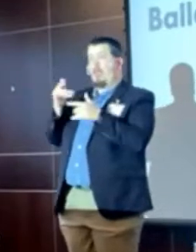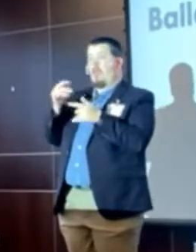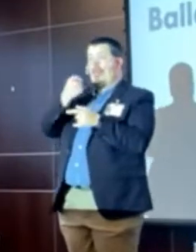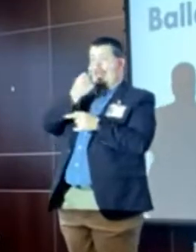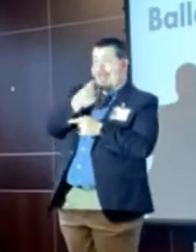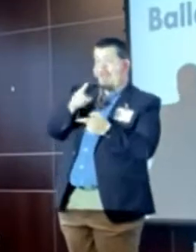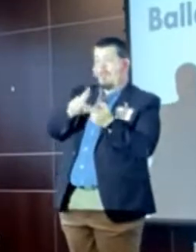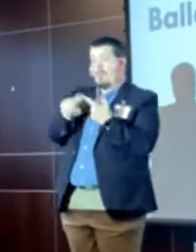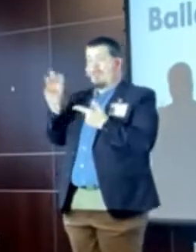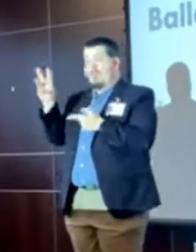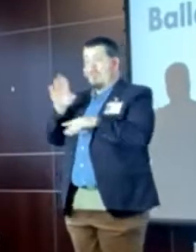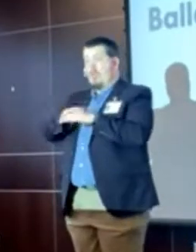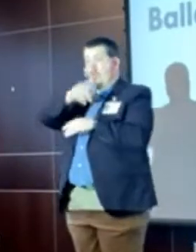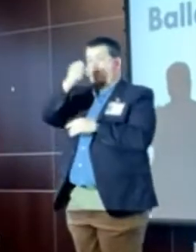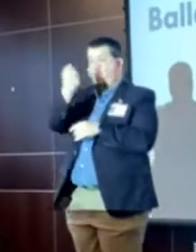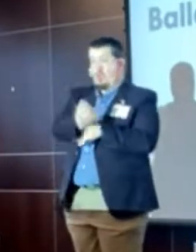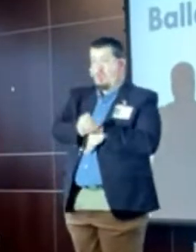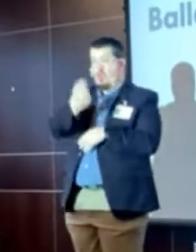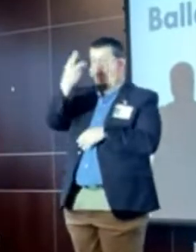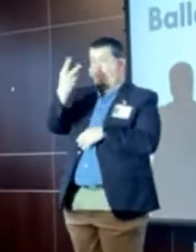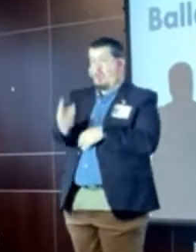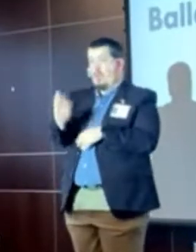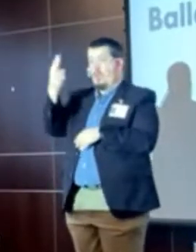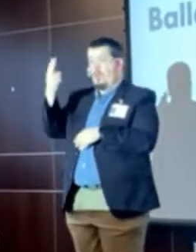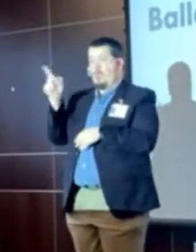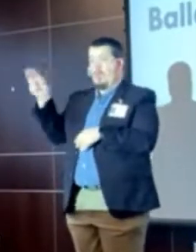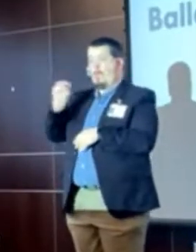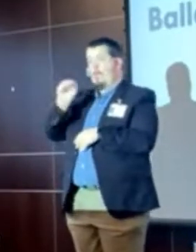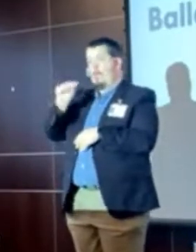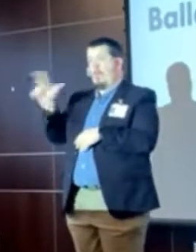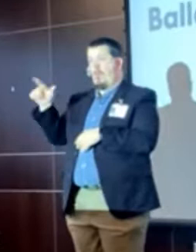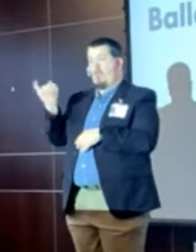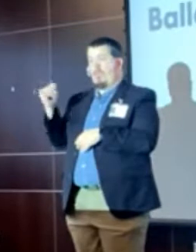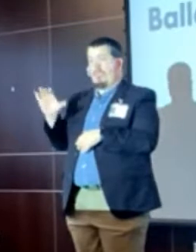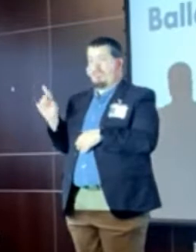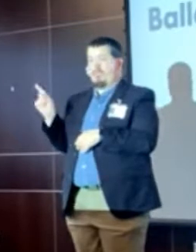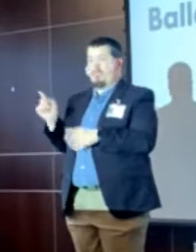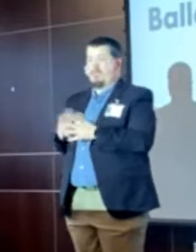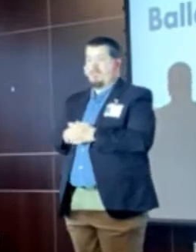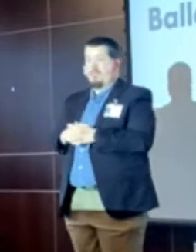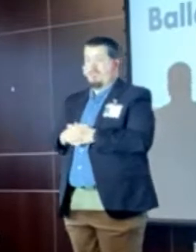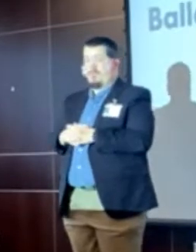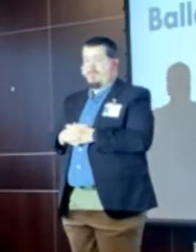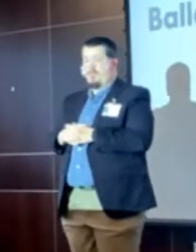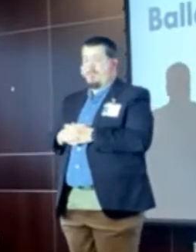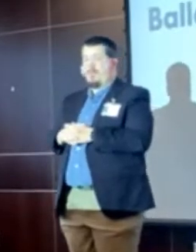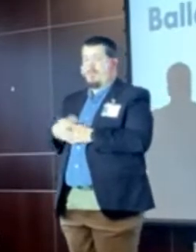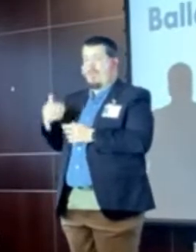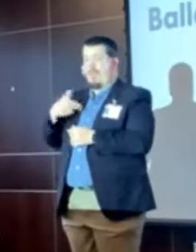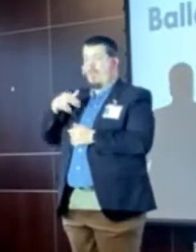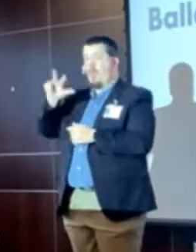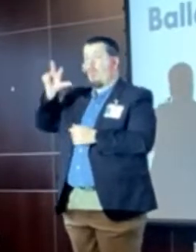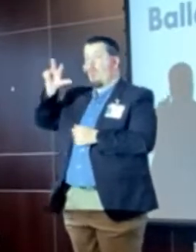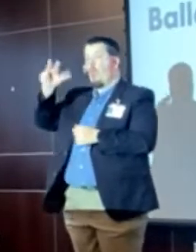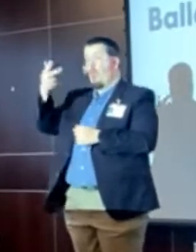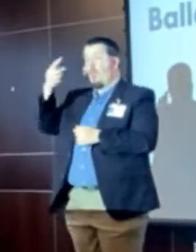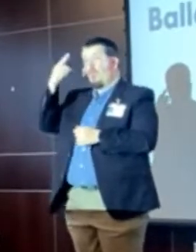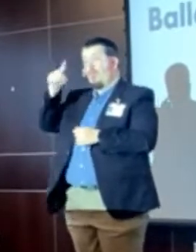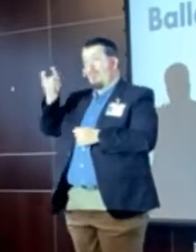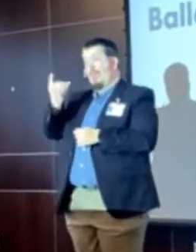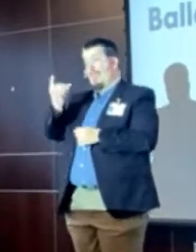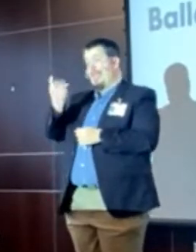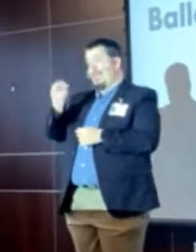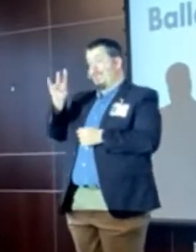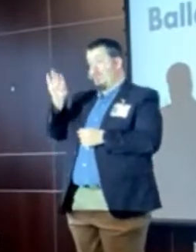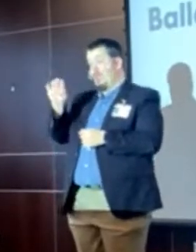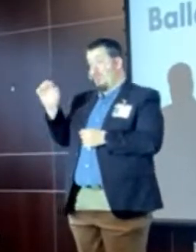to 6 on Tuesdays, Wednesdays, and Thursdays there at the mall in Johnson City. We do have those third dose for immunocompromised as